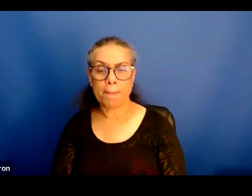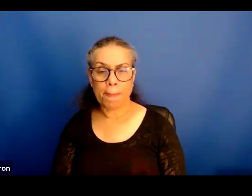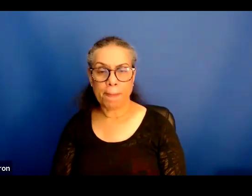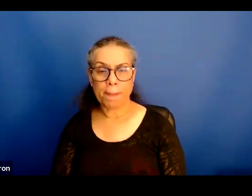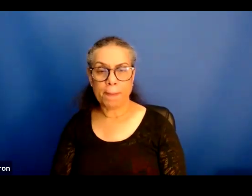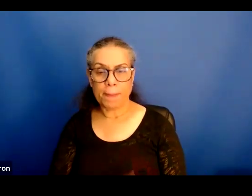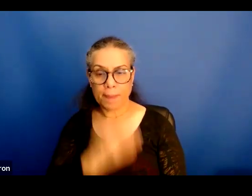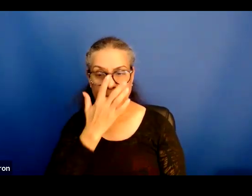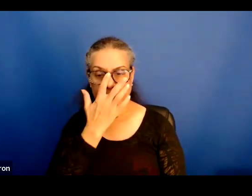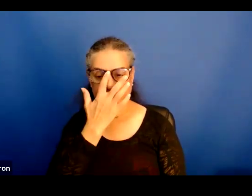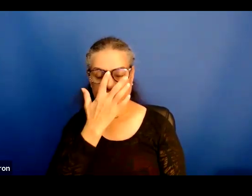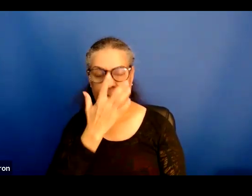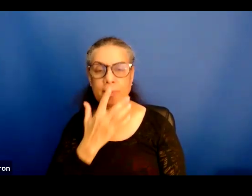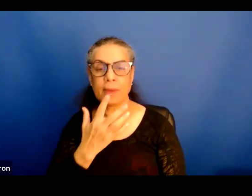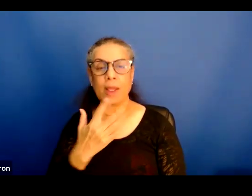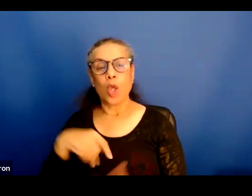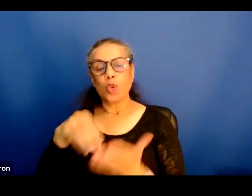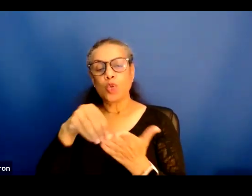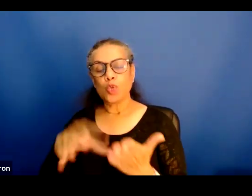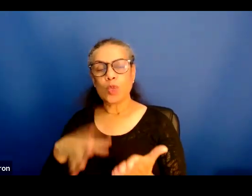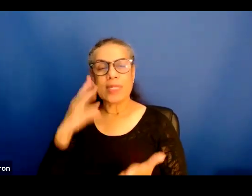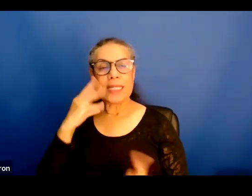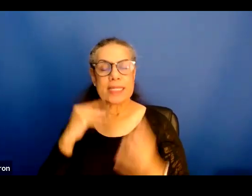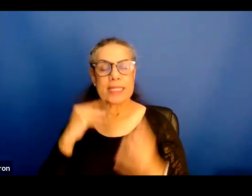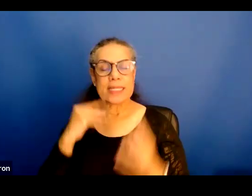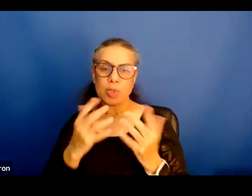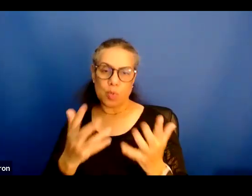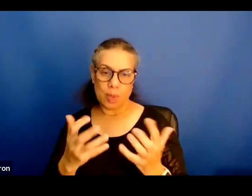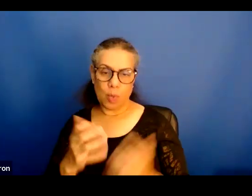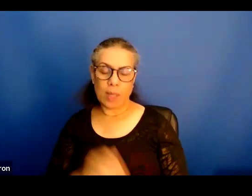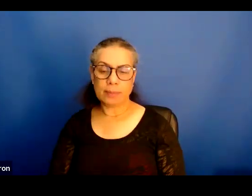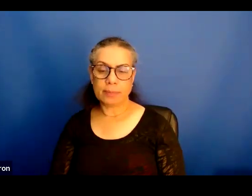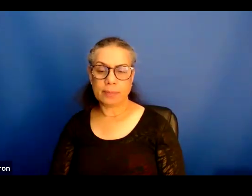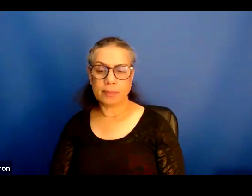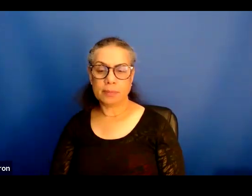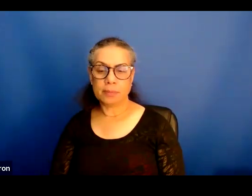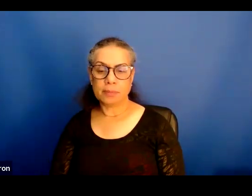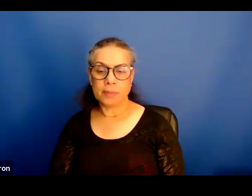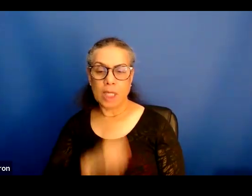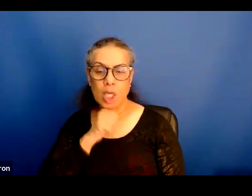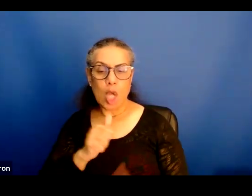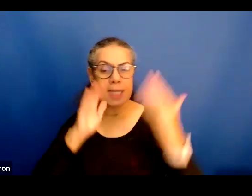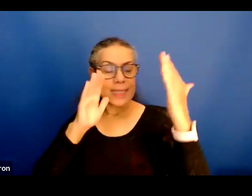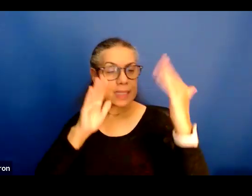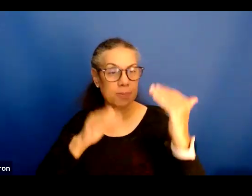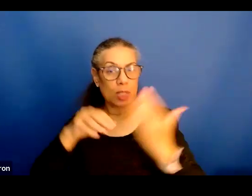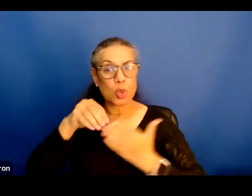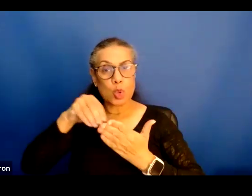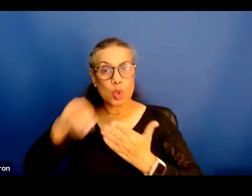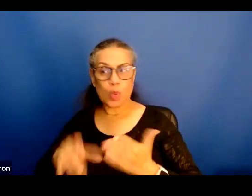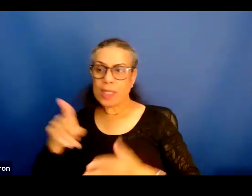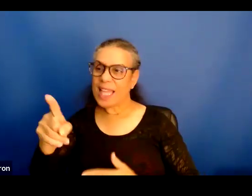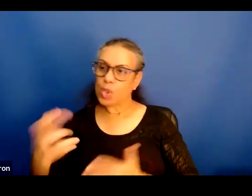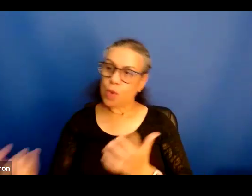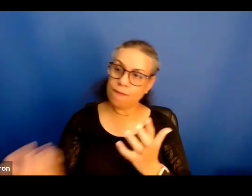practices, but also the student experience itself. Instead of expecting students to fit into our systems, we are